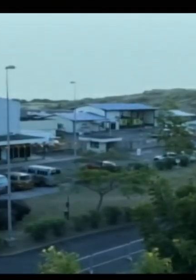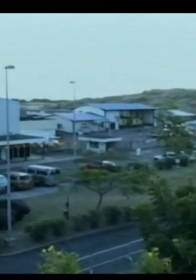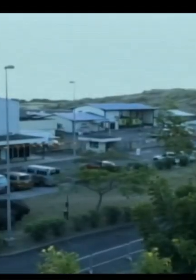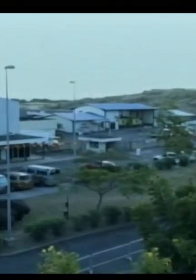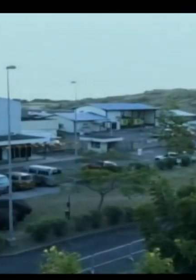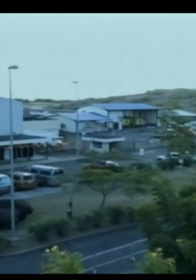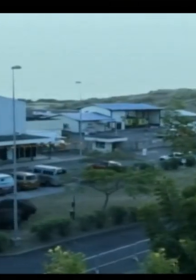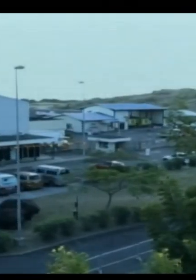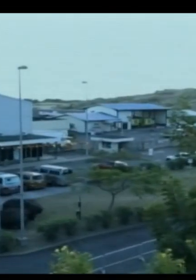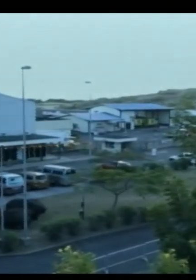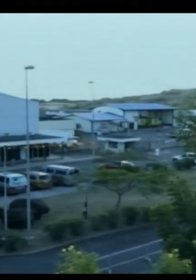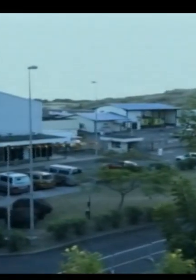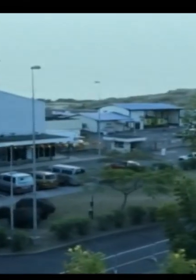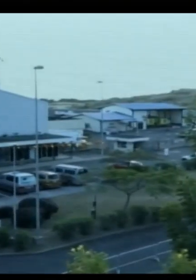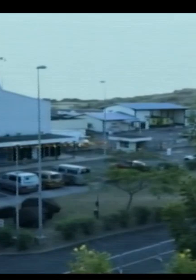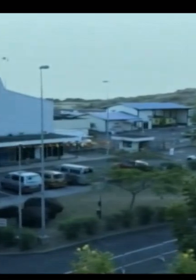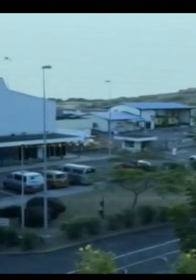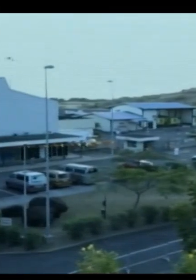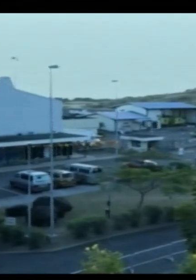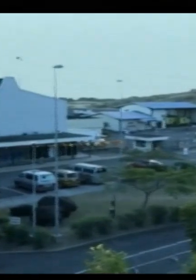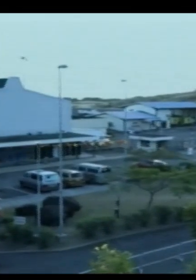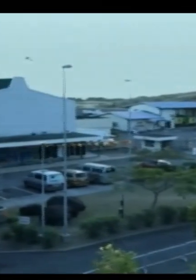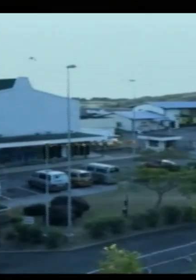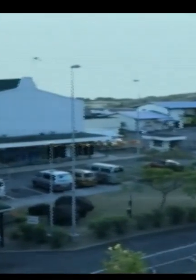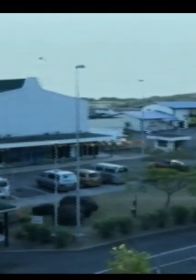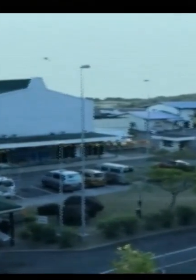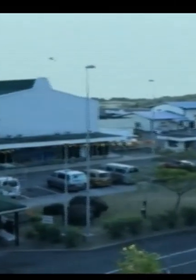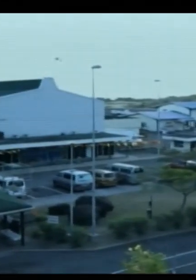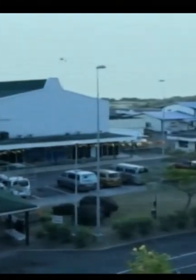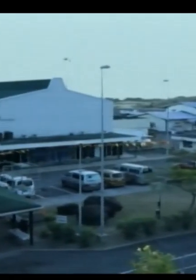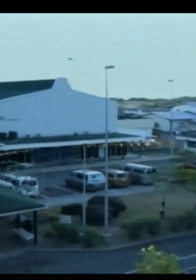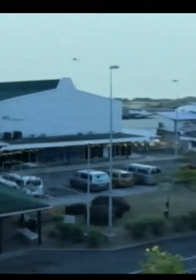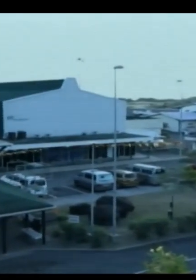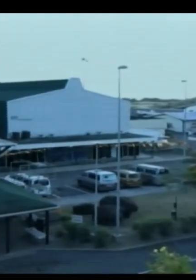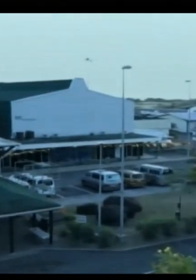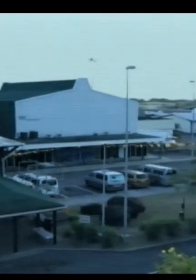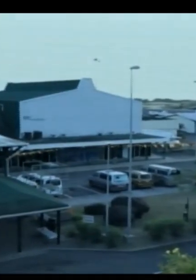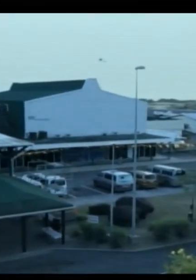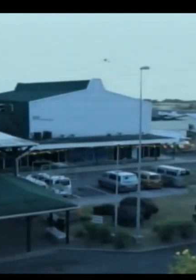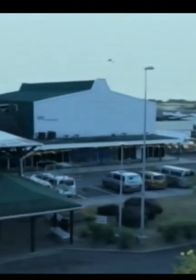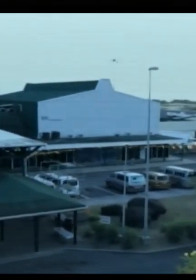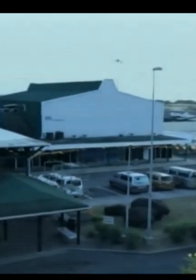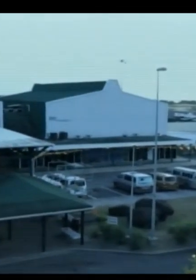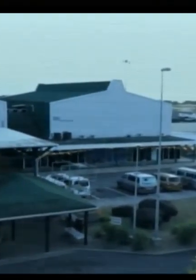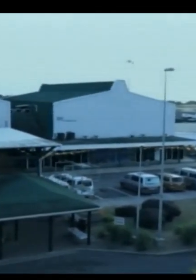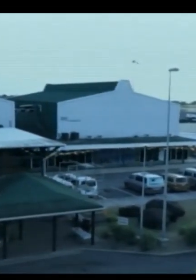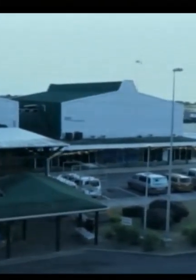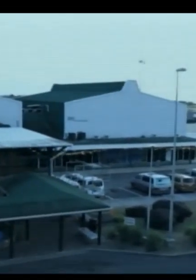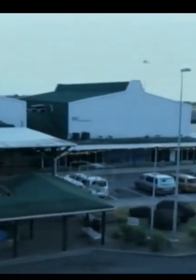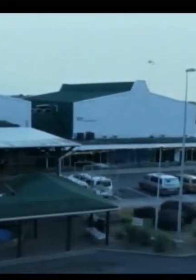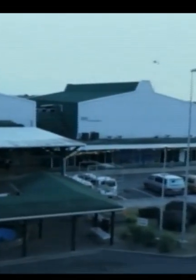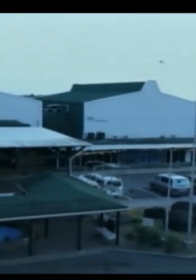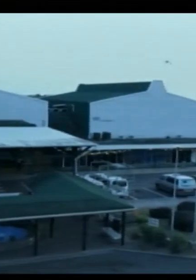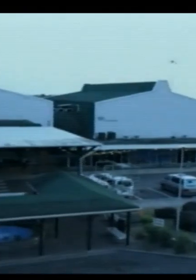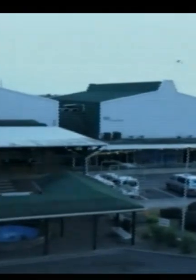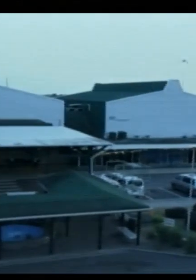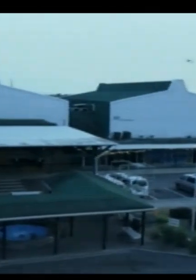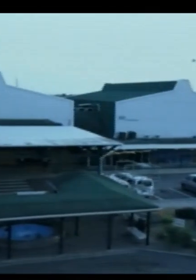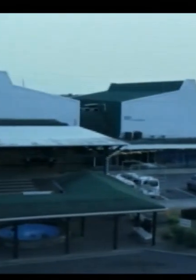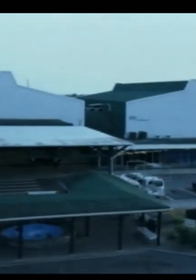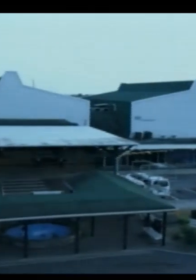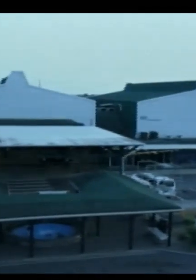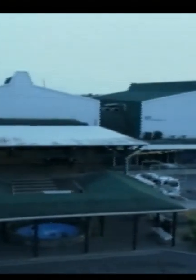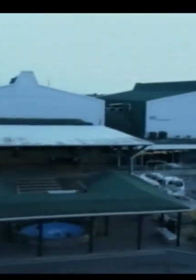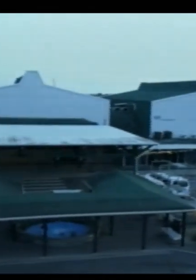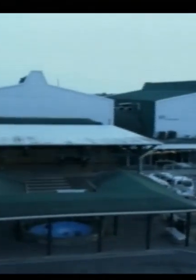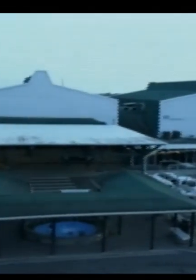The process is similar for those arriving on private flights. Grenadian student Wesley McKee, who recently returned from China, can